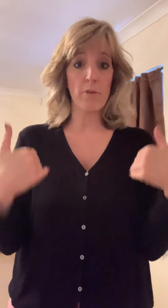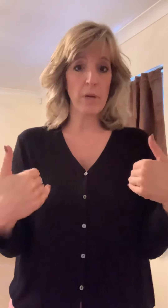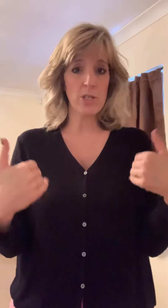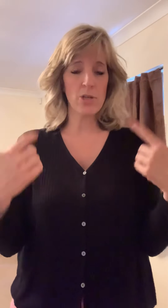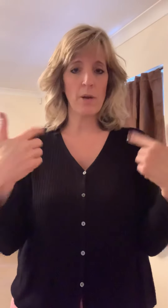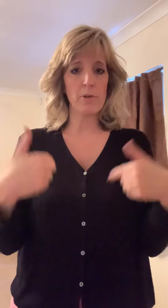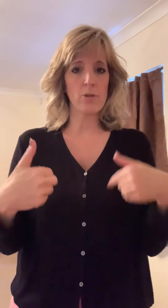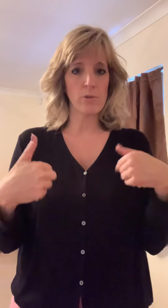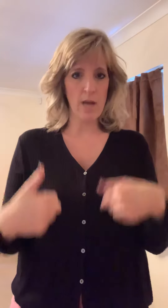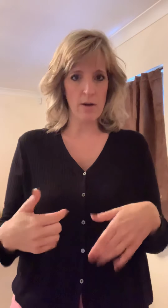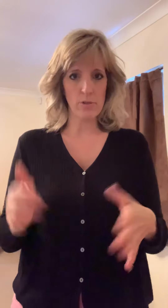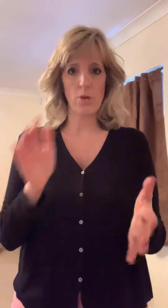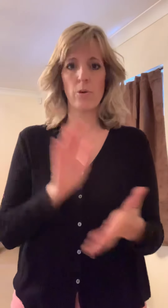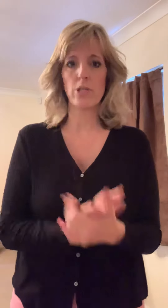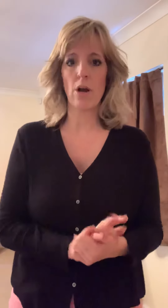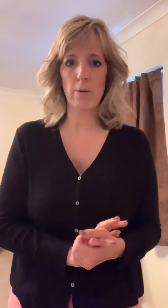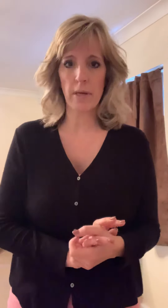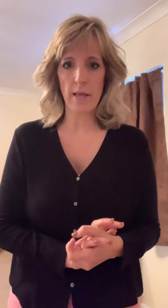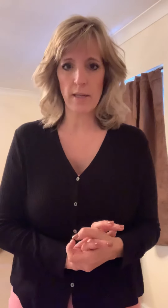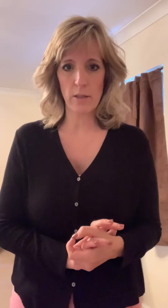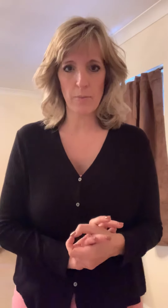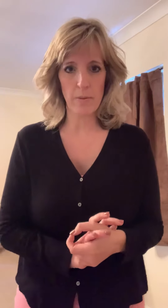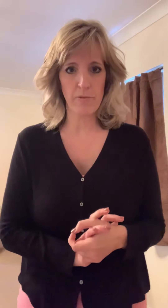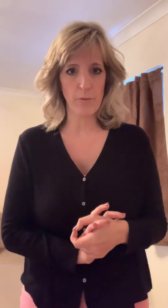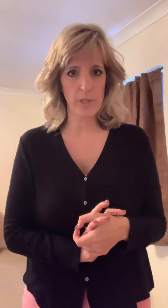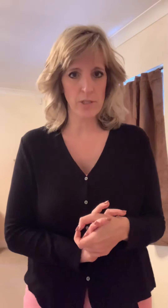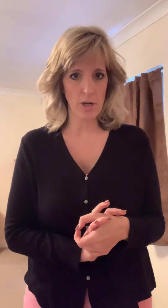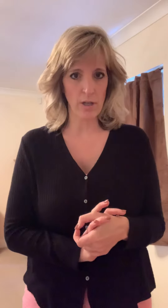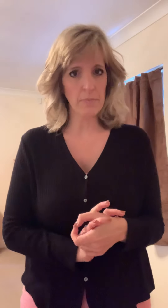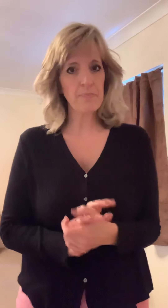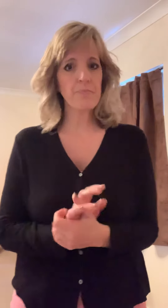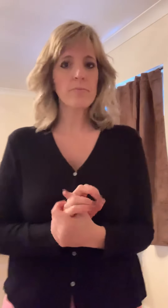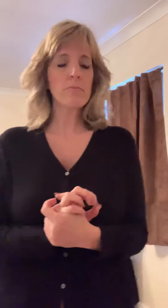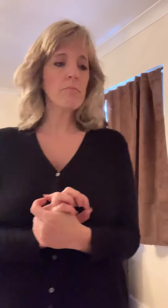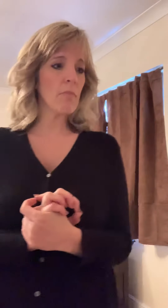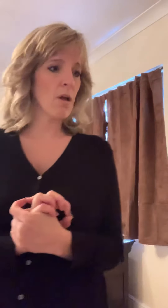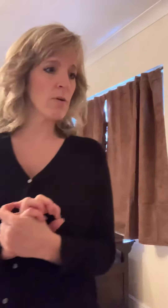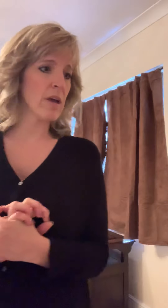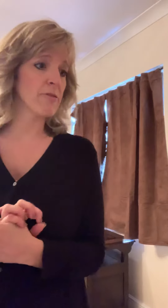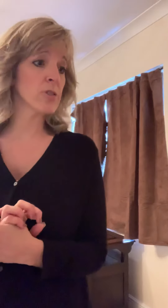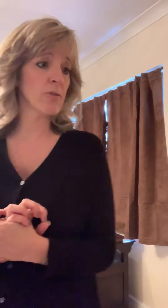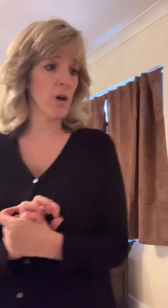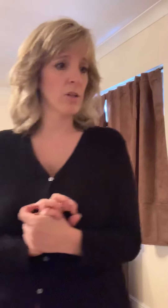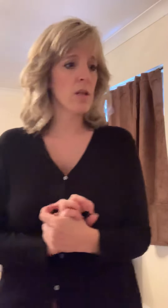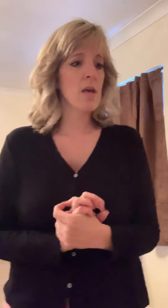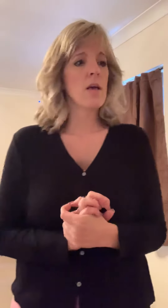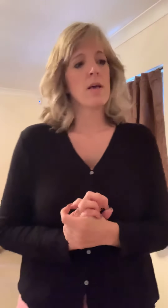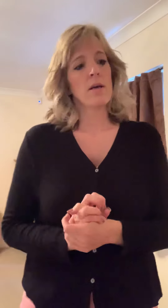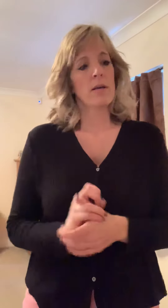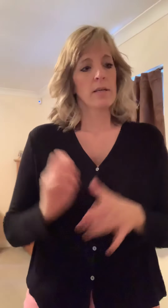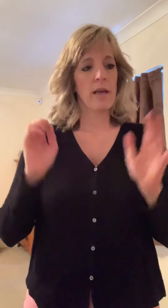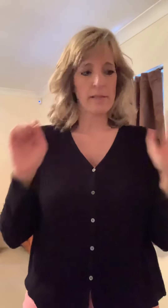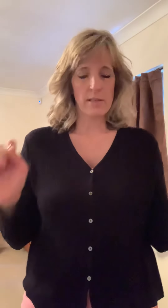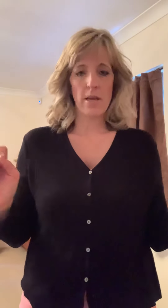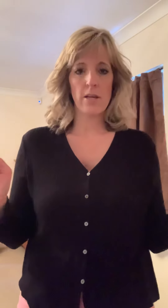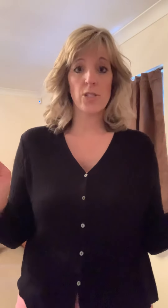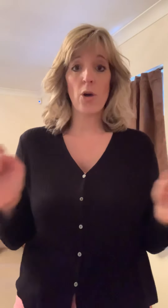information, your eyebrows go down. So I want to talk about that a little bit before we get started. Okay, first of all, yes, so